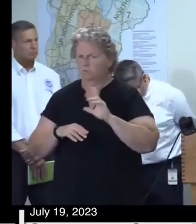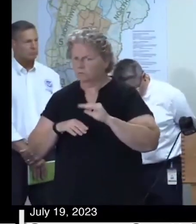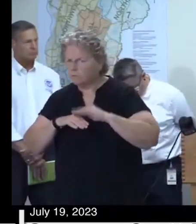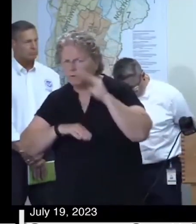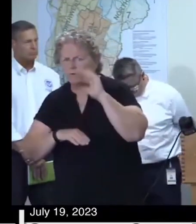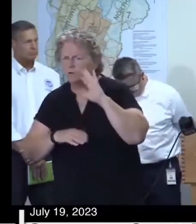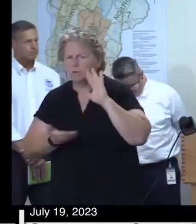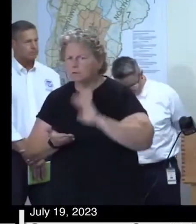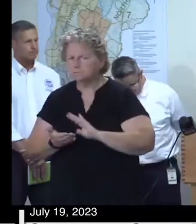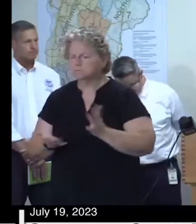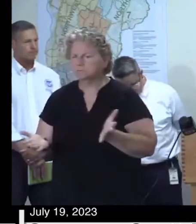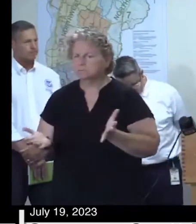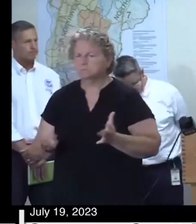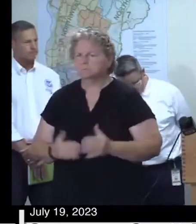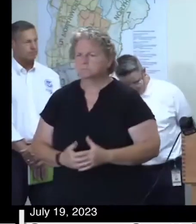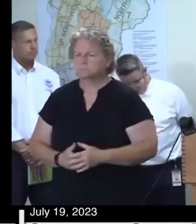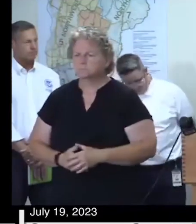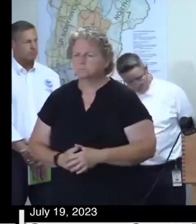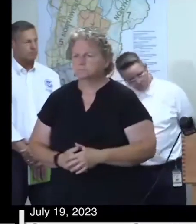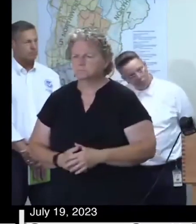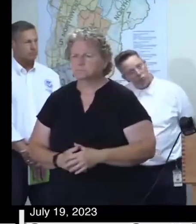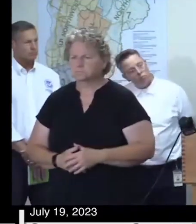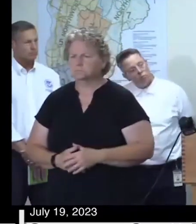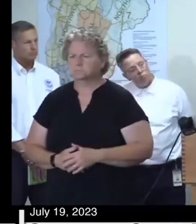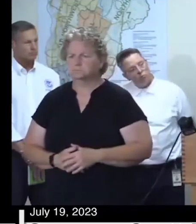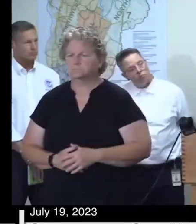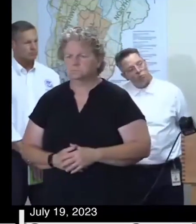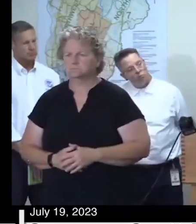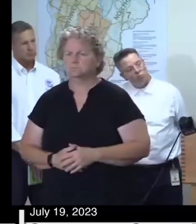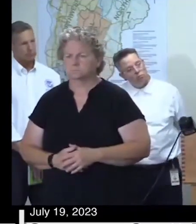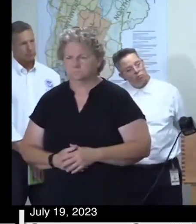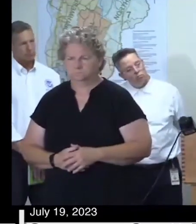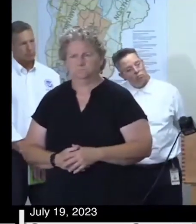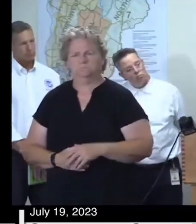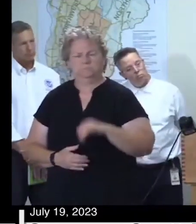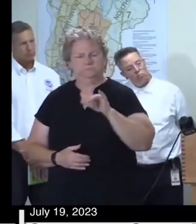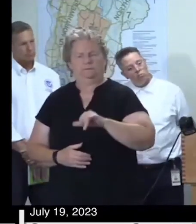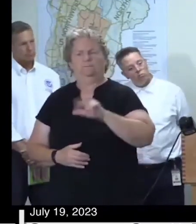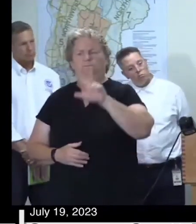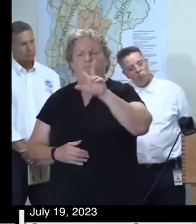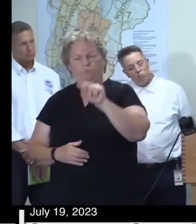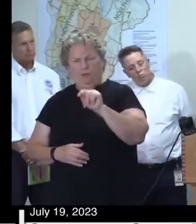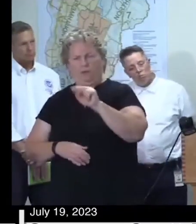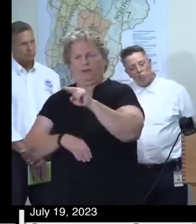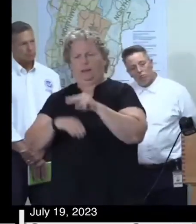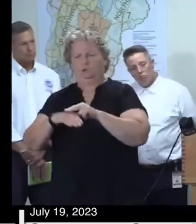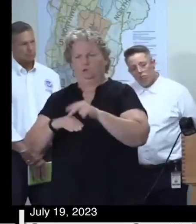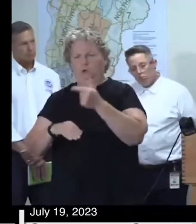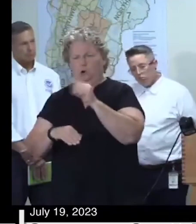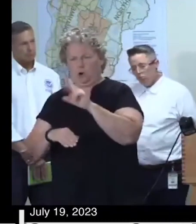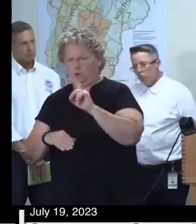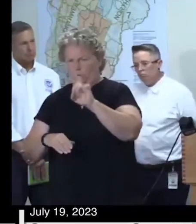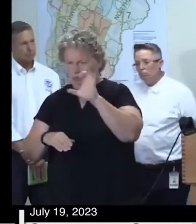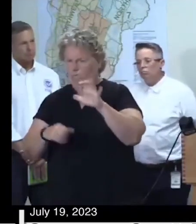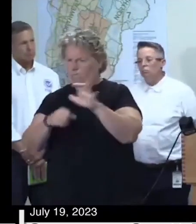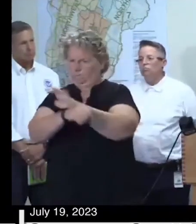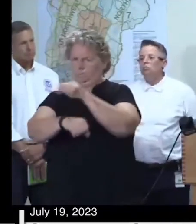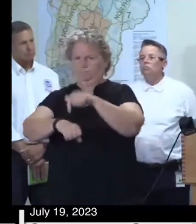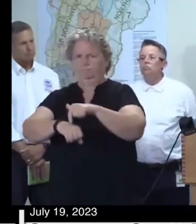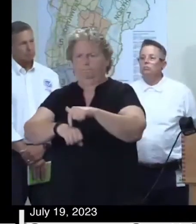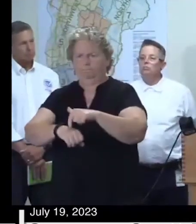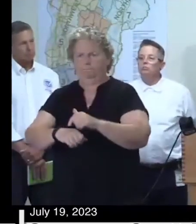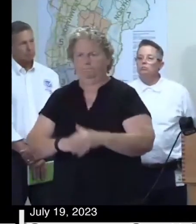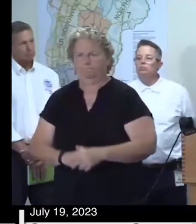Guard. But that's a fairly small number. Most of those folks are part-time National Guard soldiers and